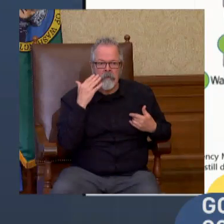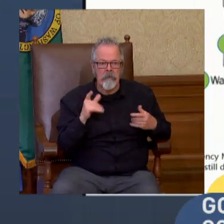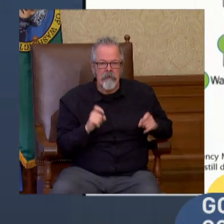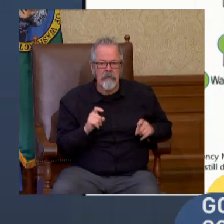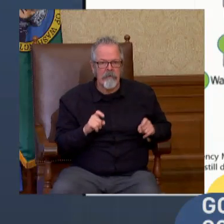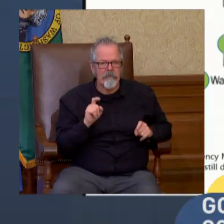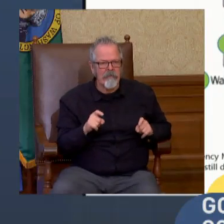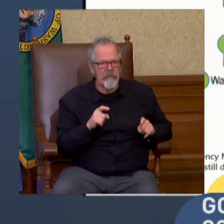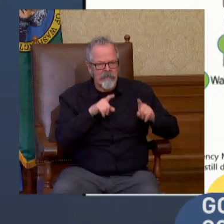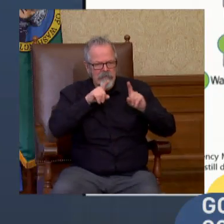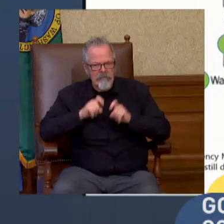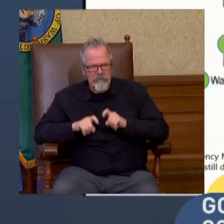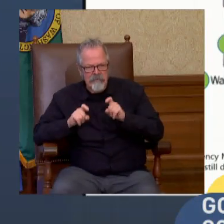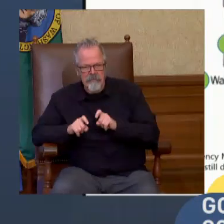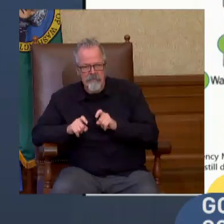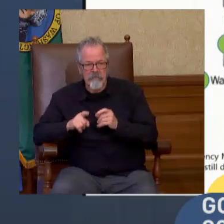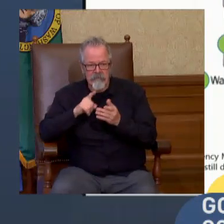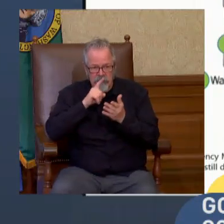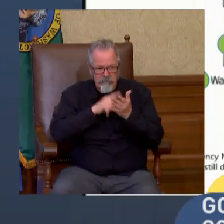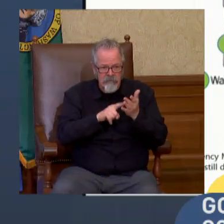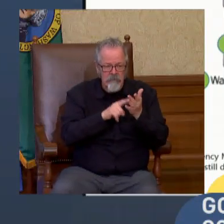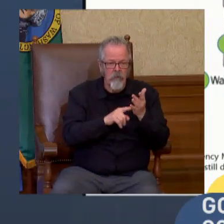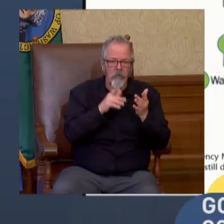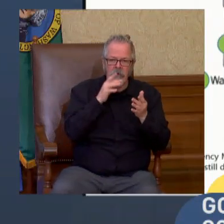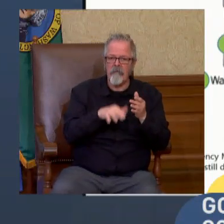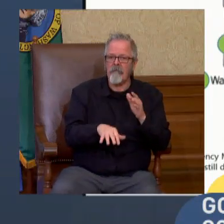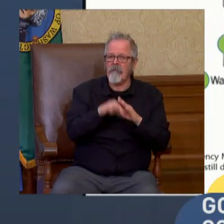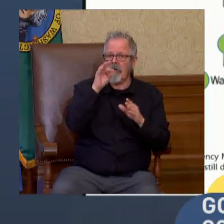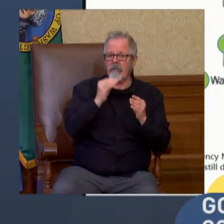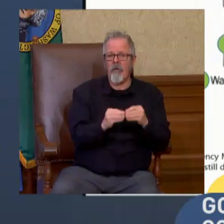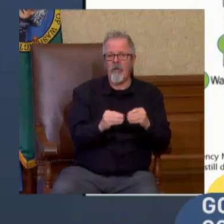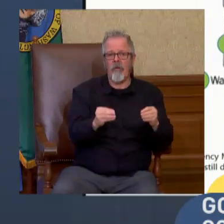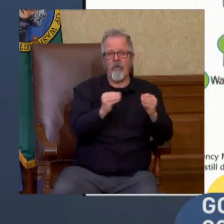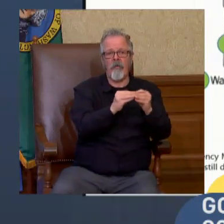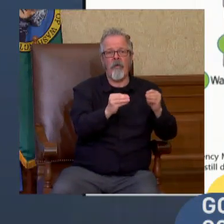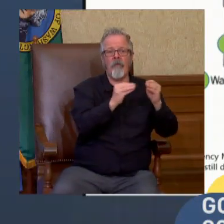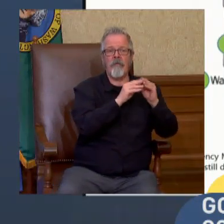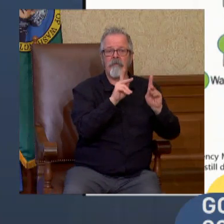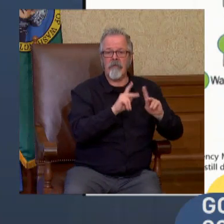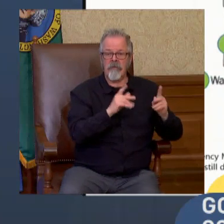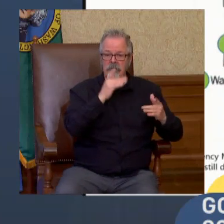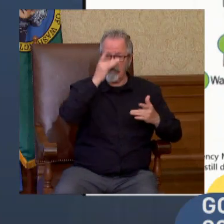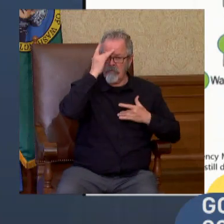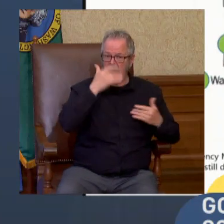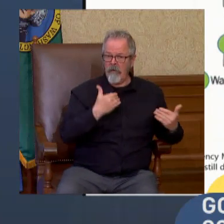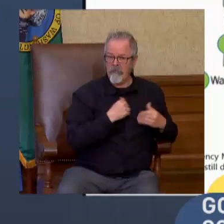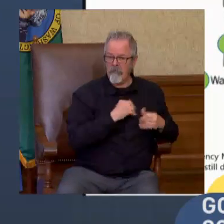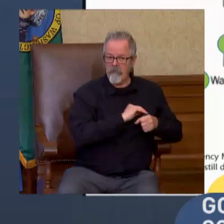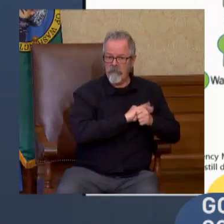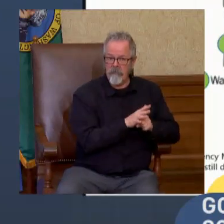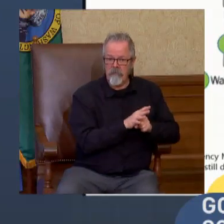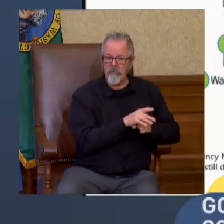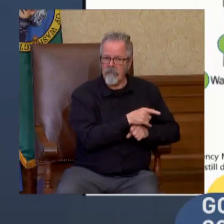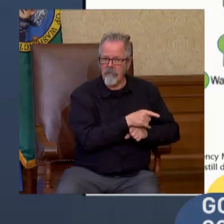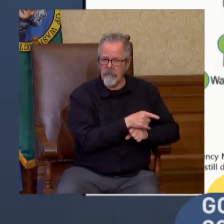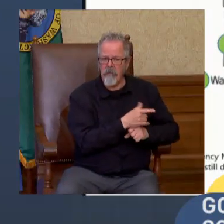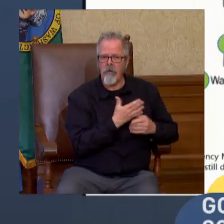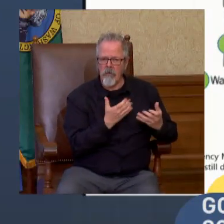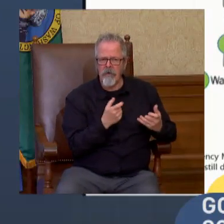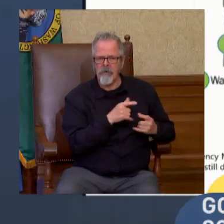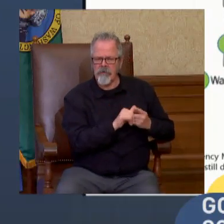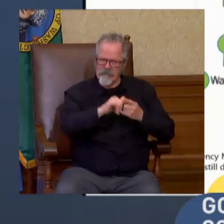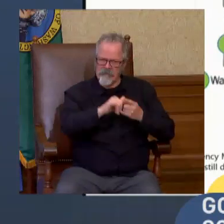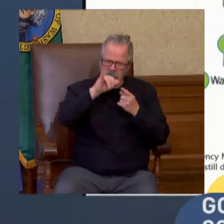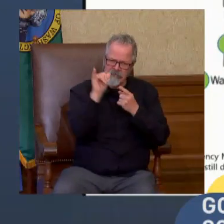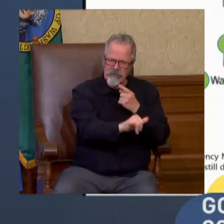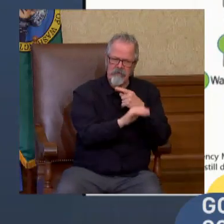people will obviously want to do that in their homes. That's going to be very challenging because when people isolate in their